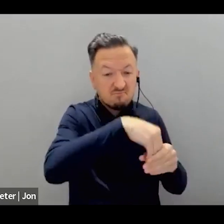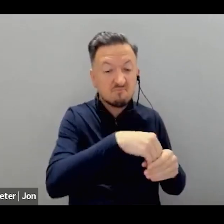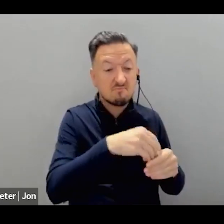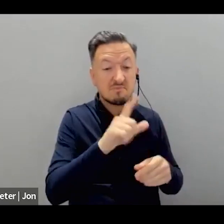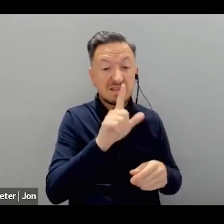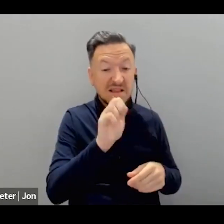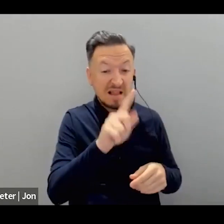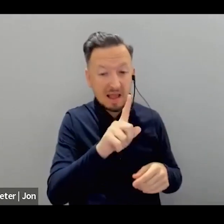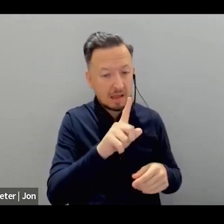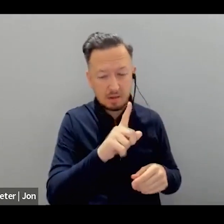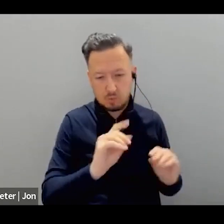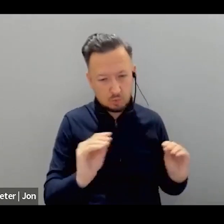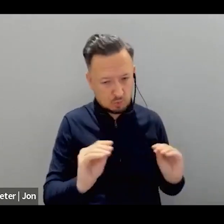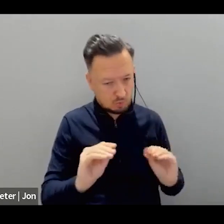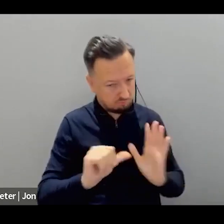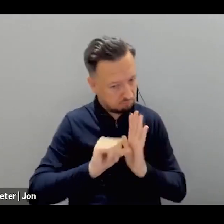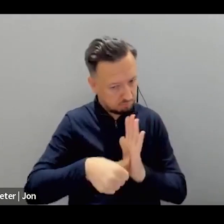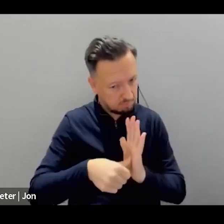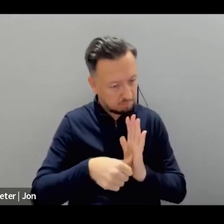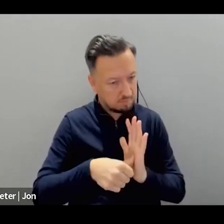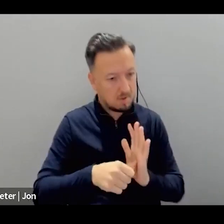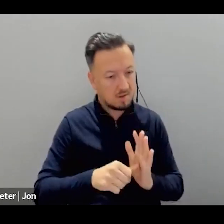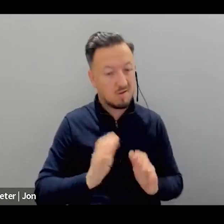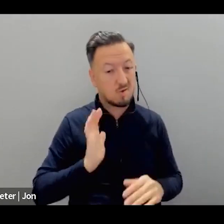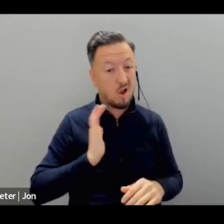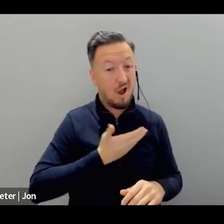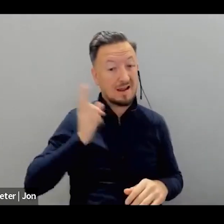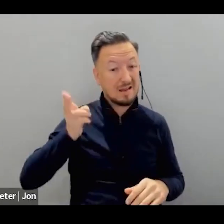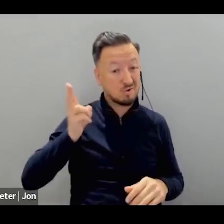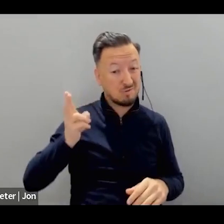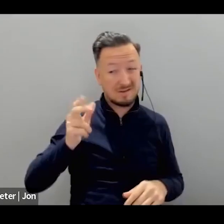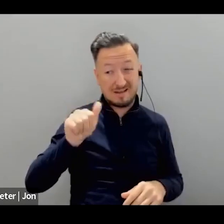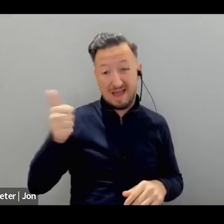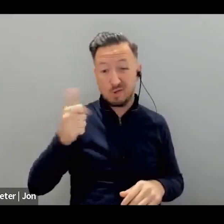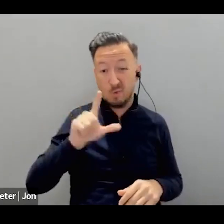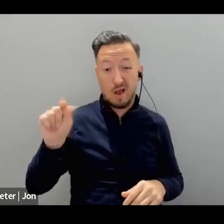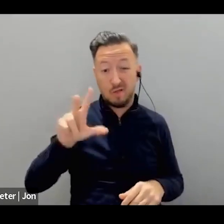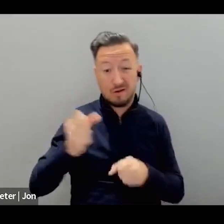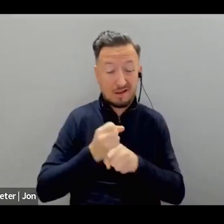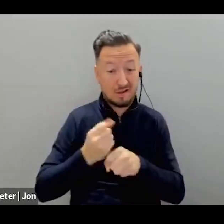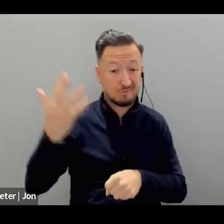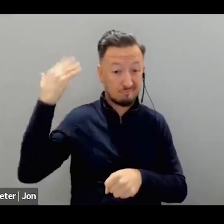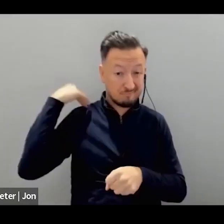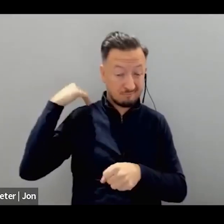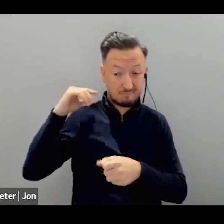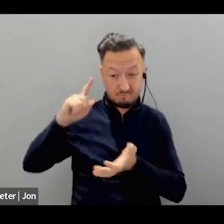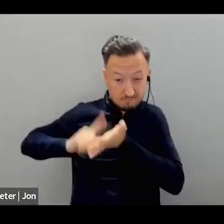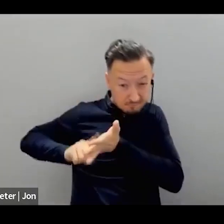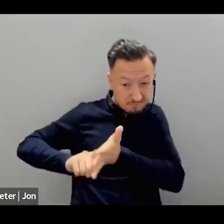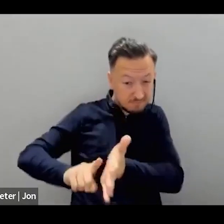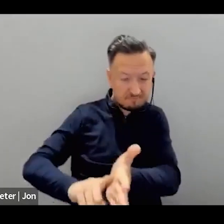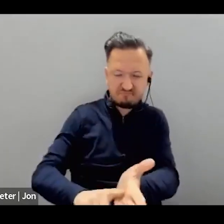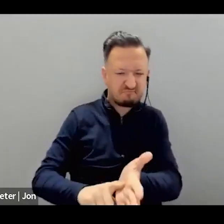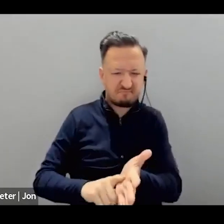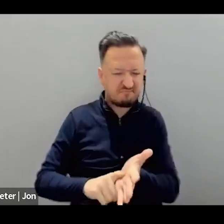any time. I want to emphasize that. Our records that go back decades do not indicate detectable levels of lead